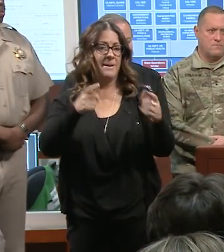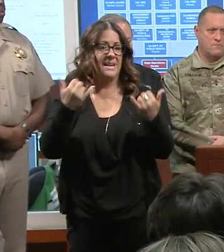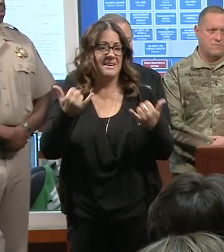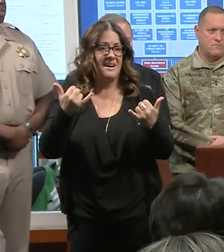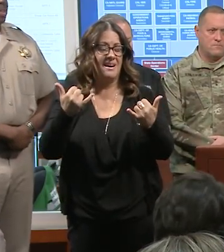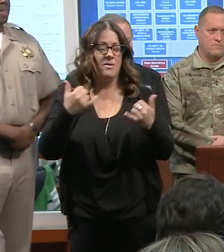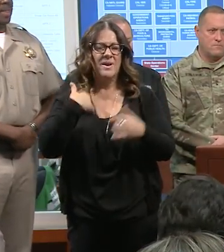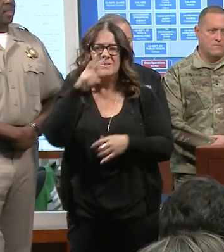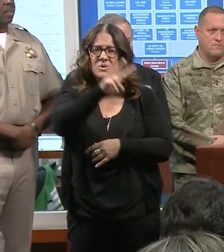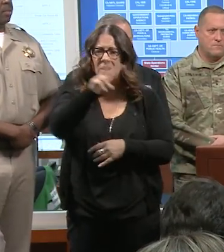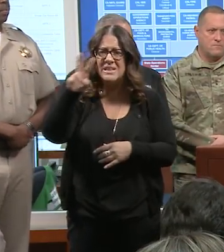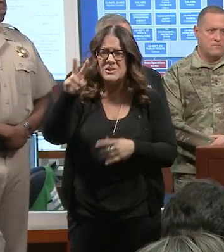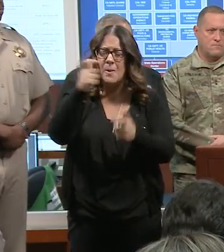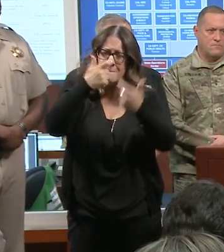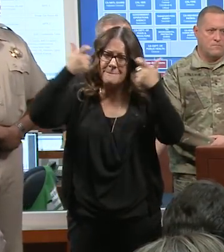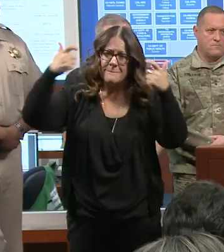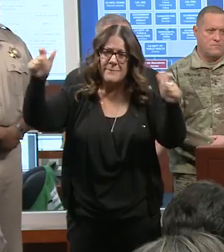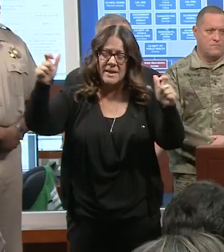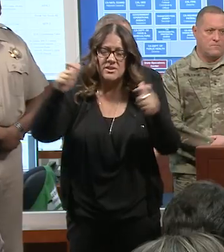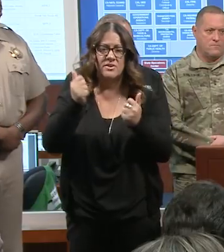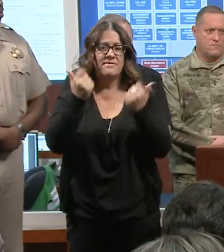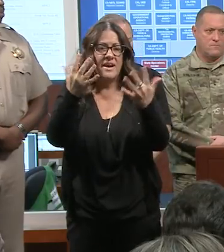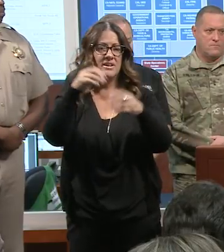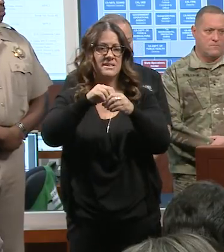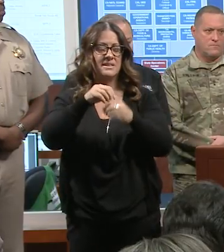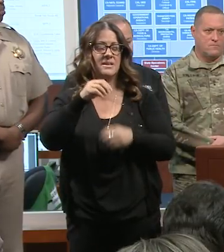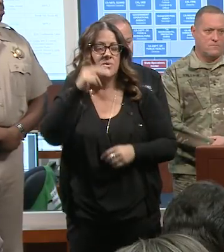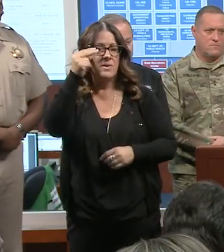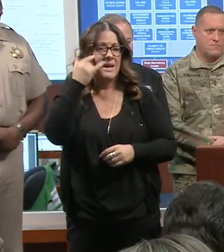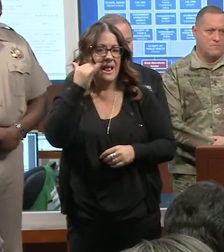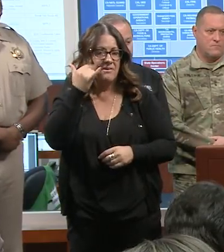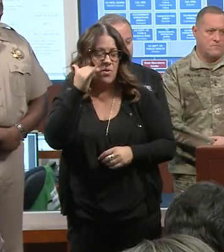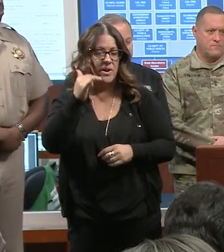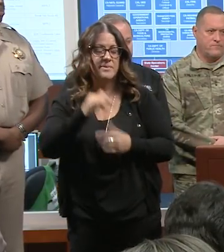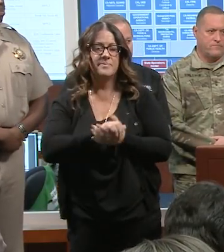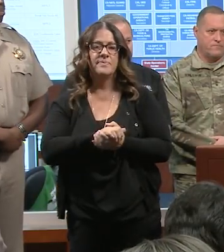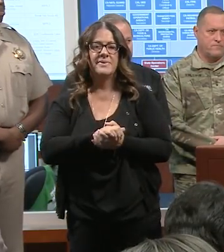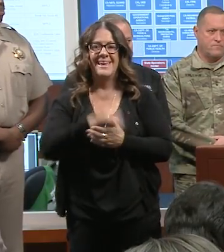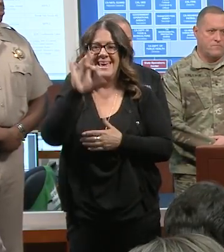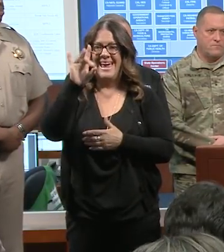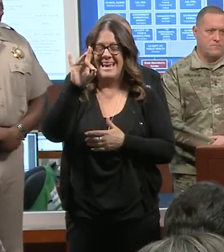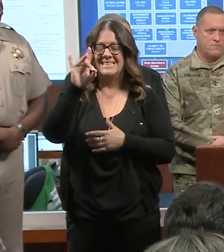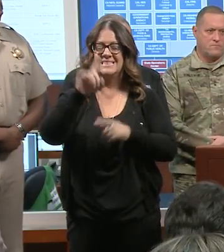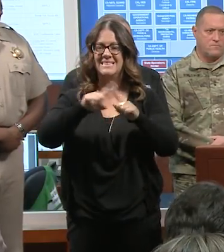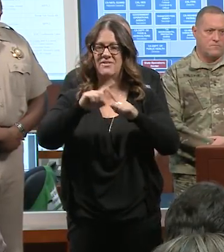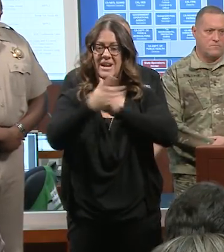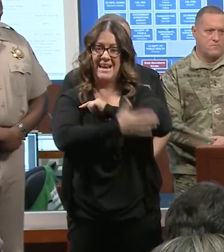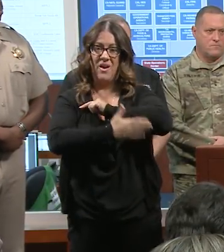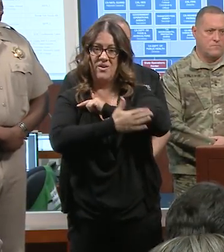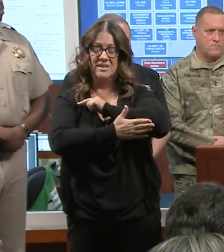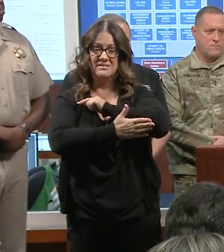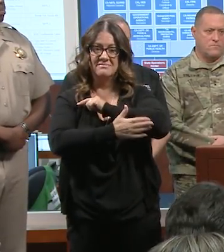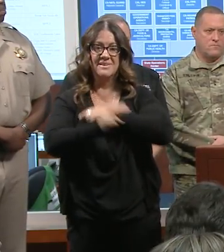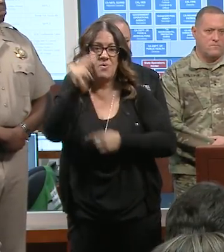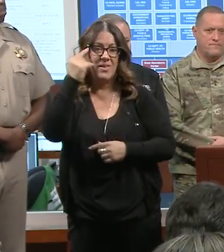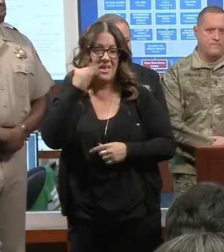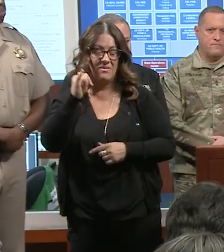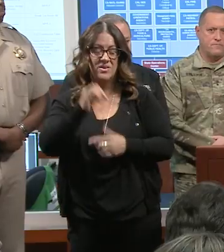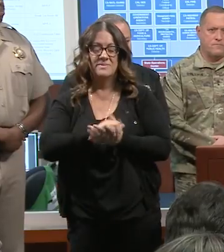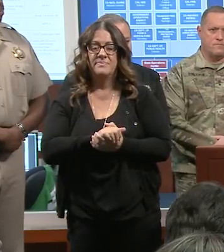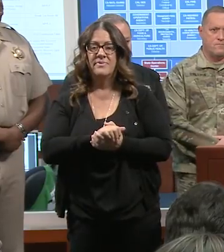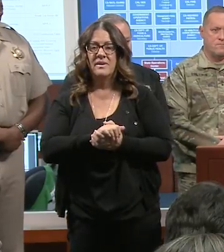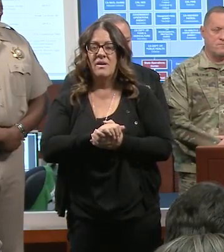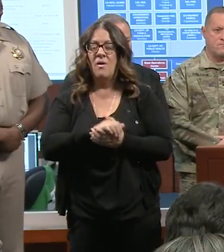22 fires, major fires, burning in California, primarily in 8 counties here in Northern California this morning.